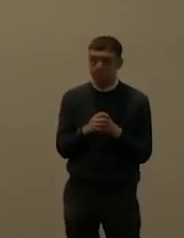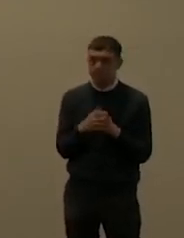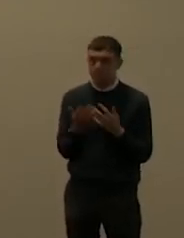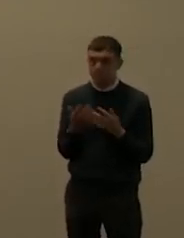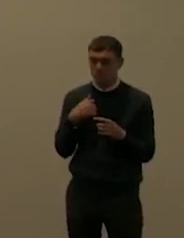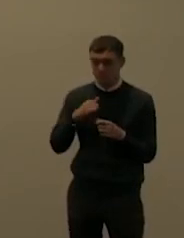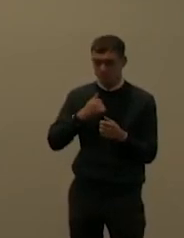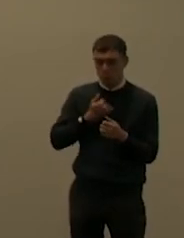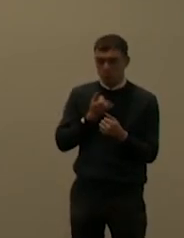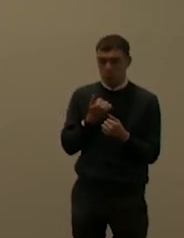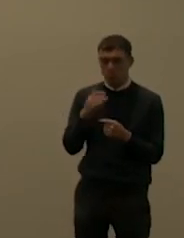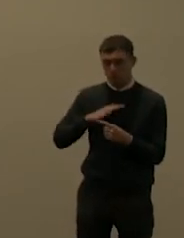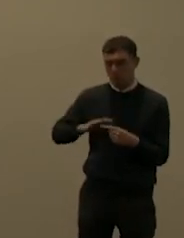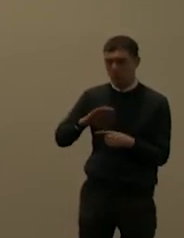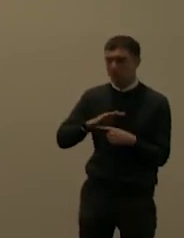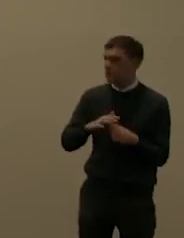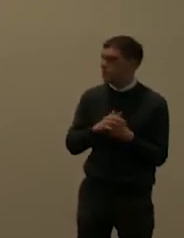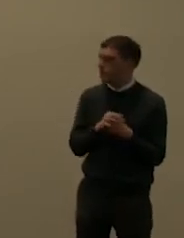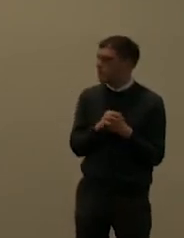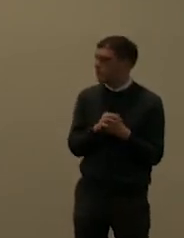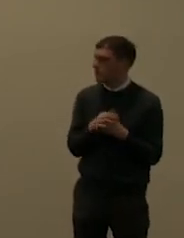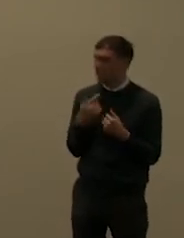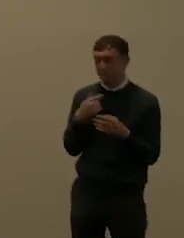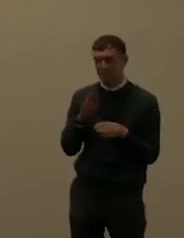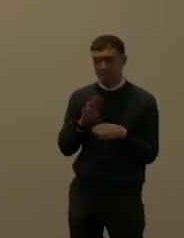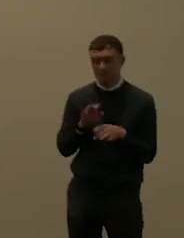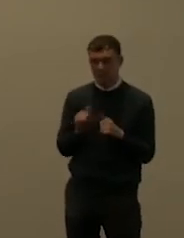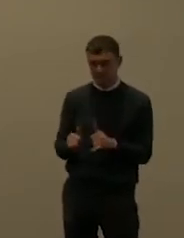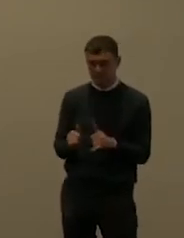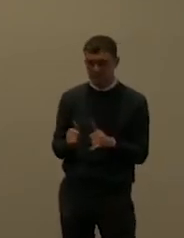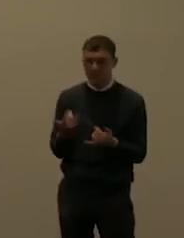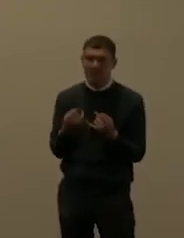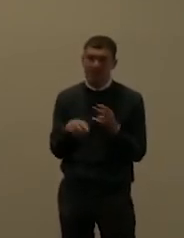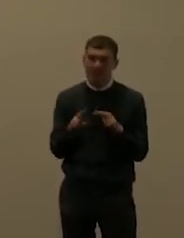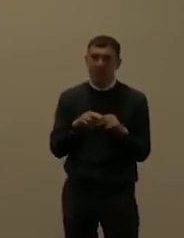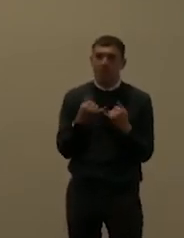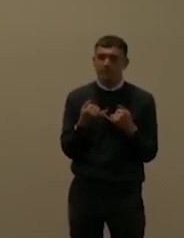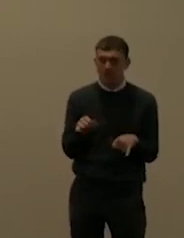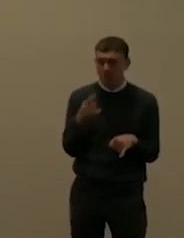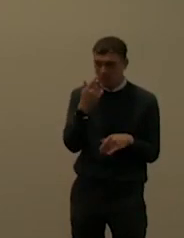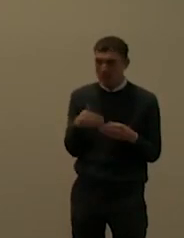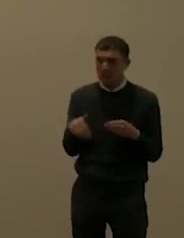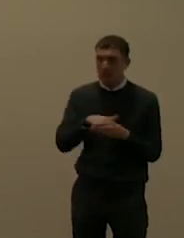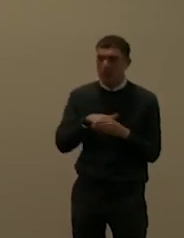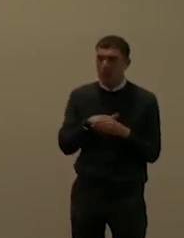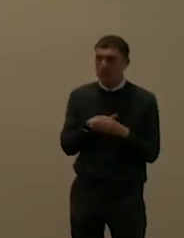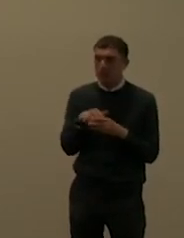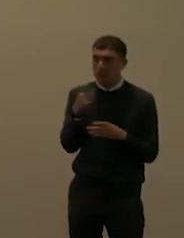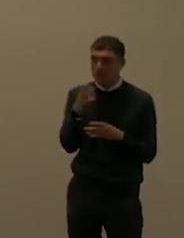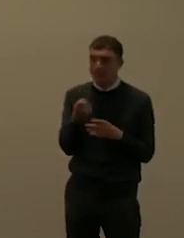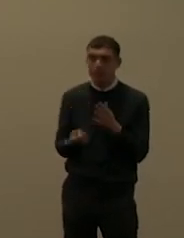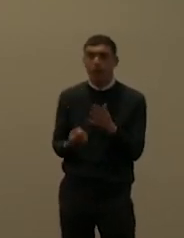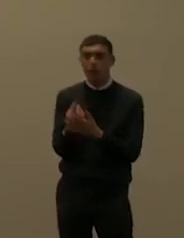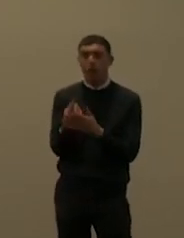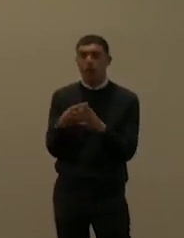my on-premise VM. And this is my test. And if it fails, you can also implement, if you want, an alert.